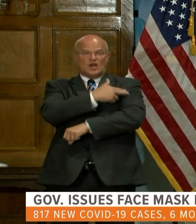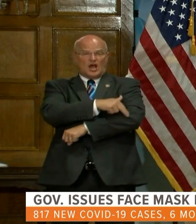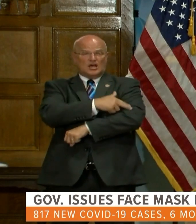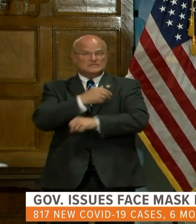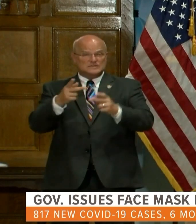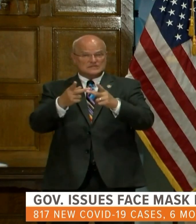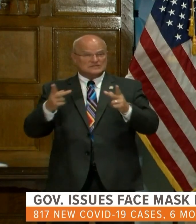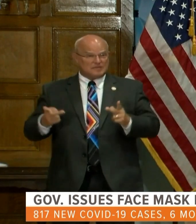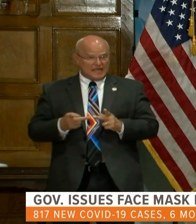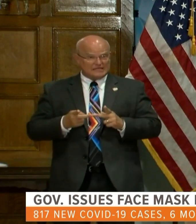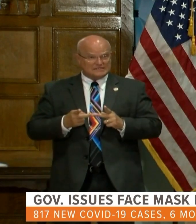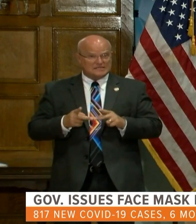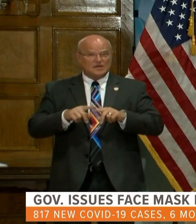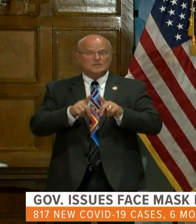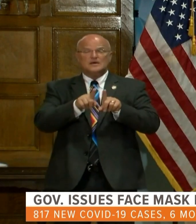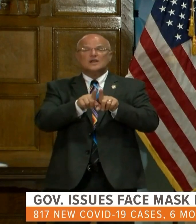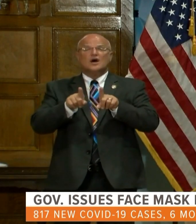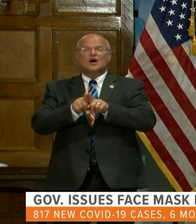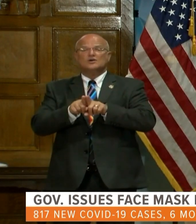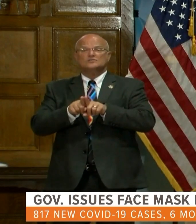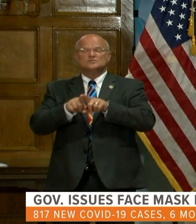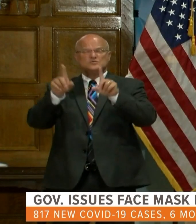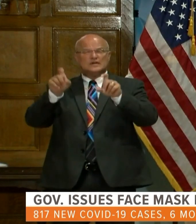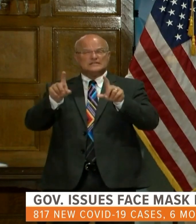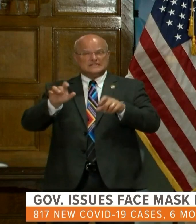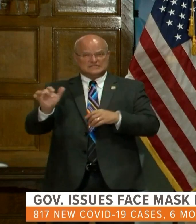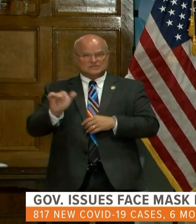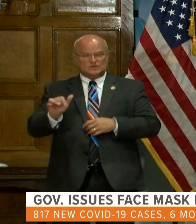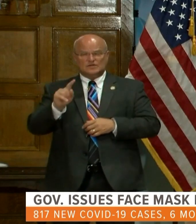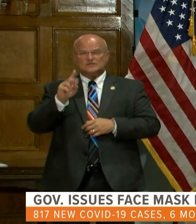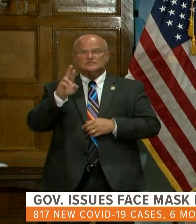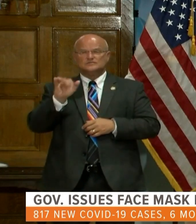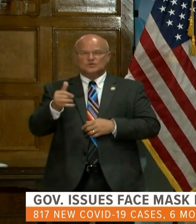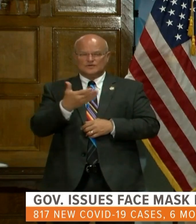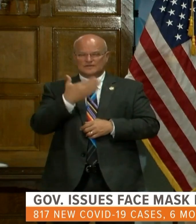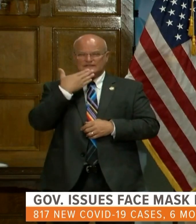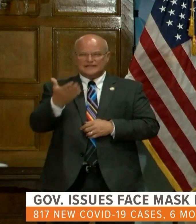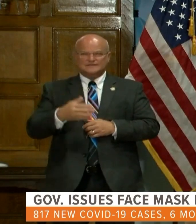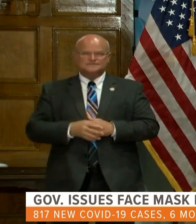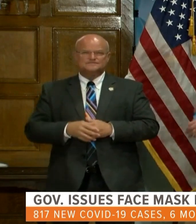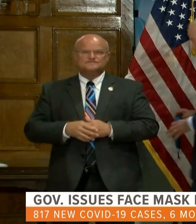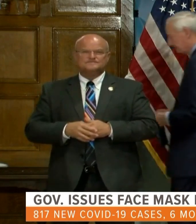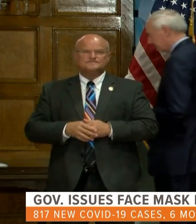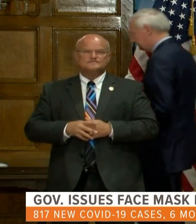hospital space, but also in our testing as well. So Troy, thank you.